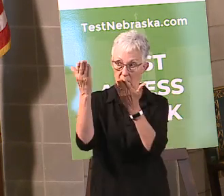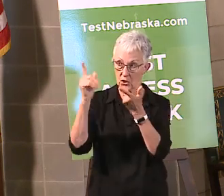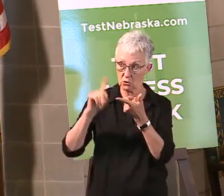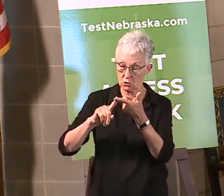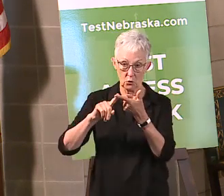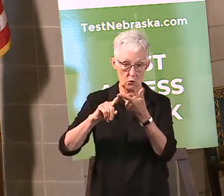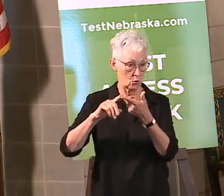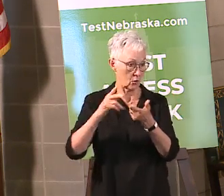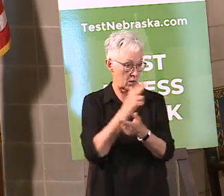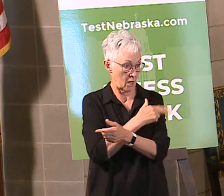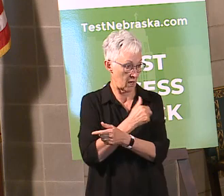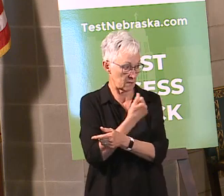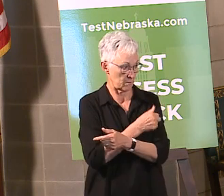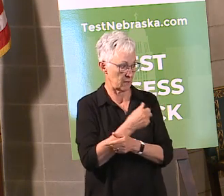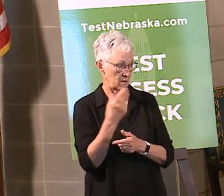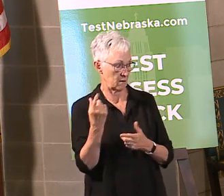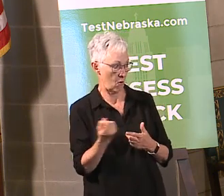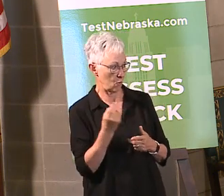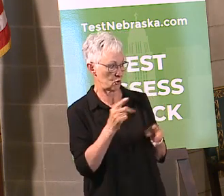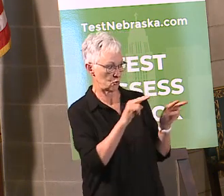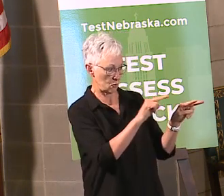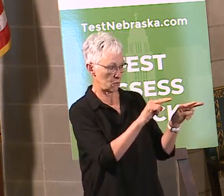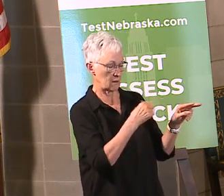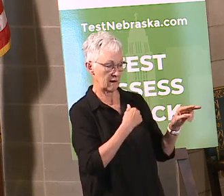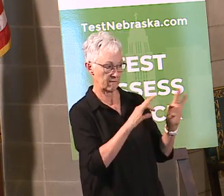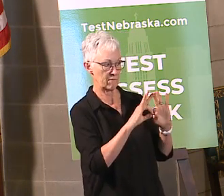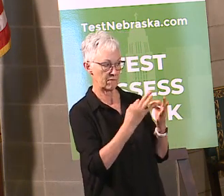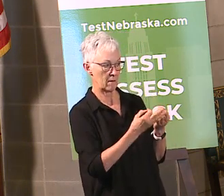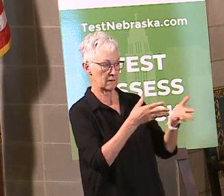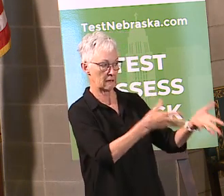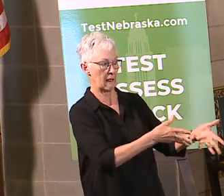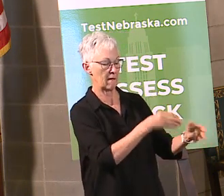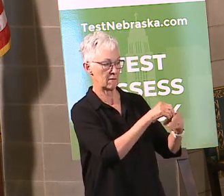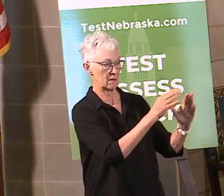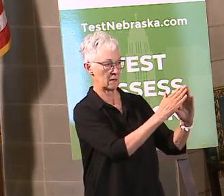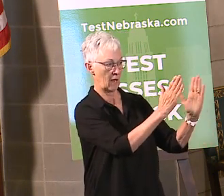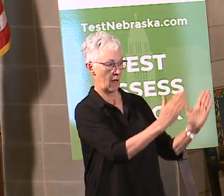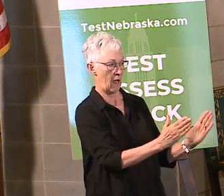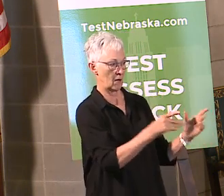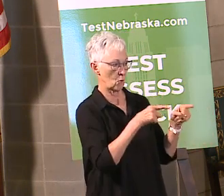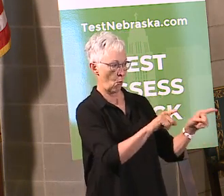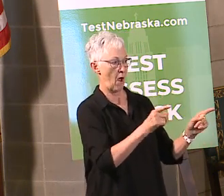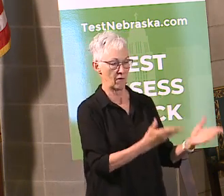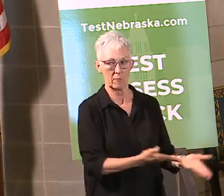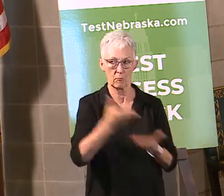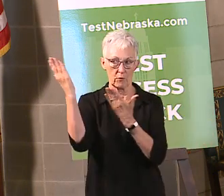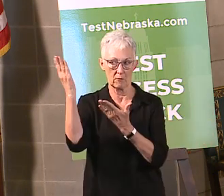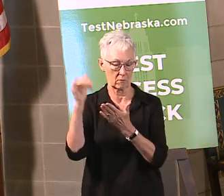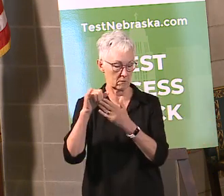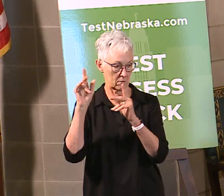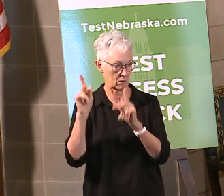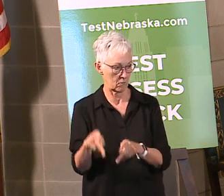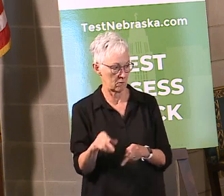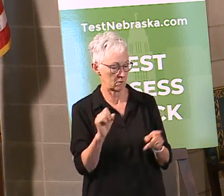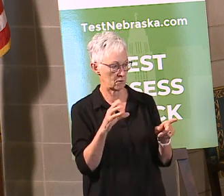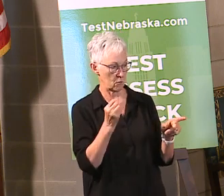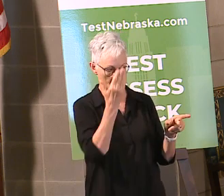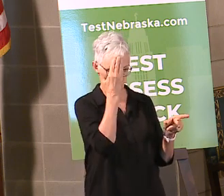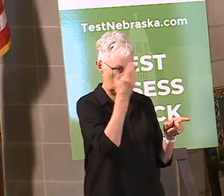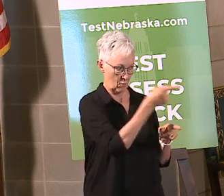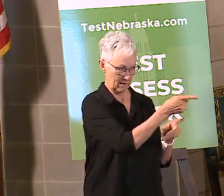be the last time. They hope and they pray for the patients that they're caring for and for the safe return of their loved